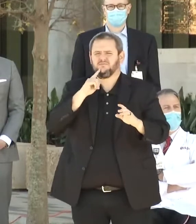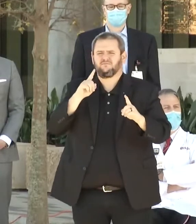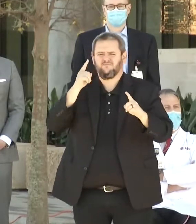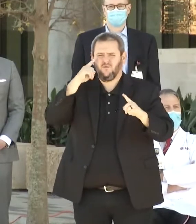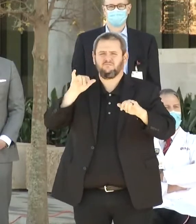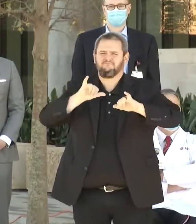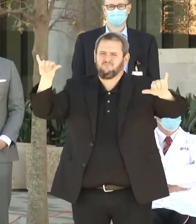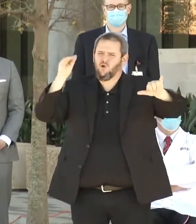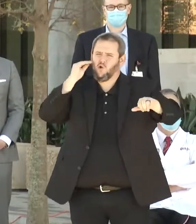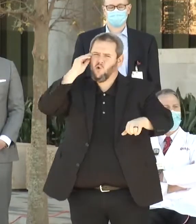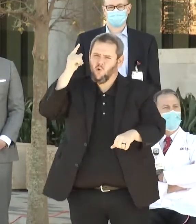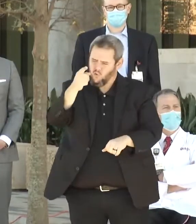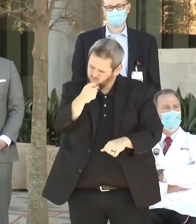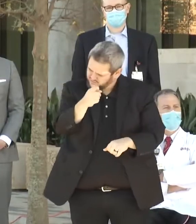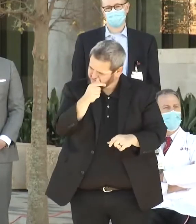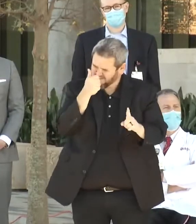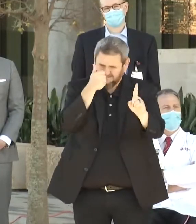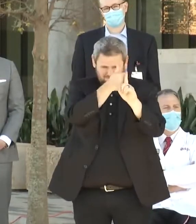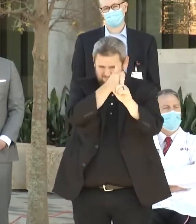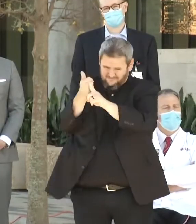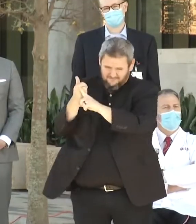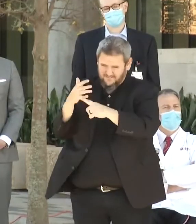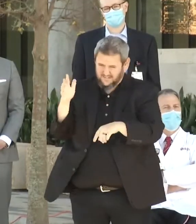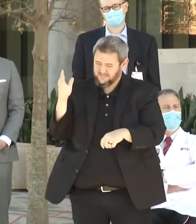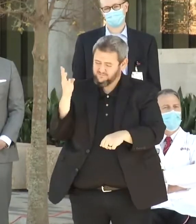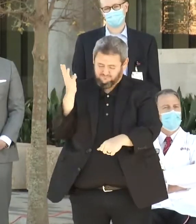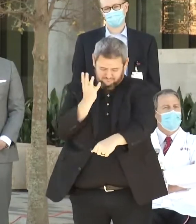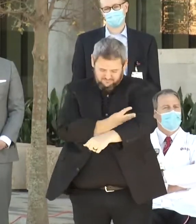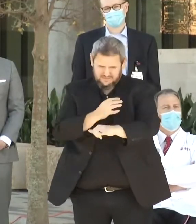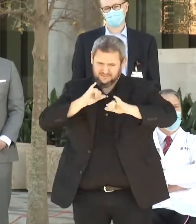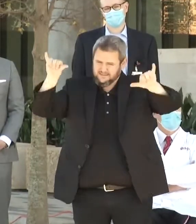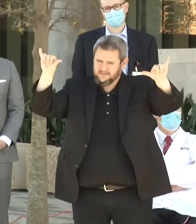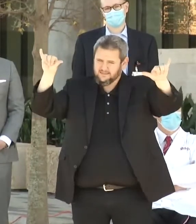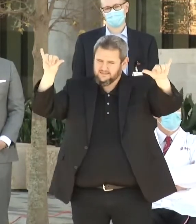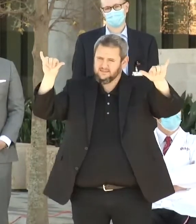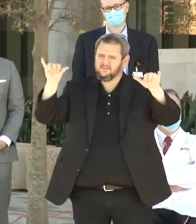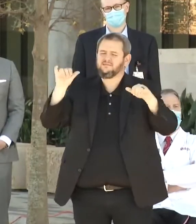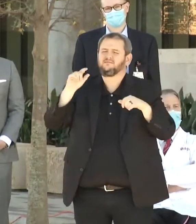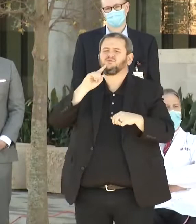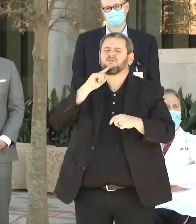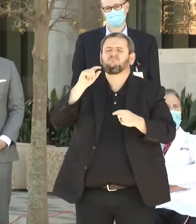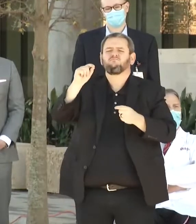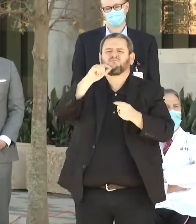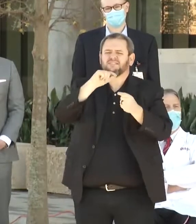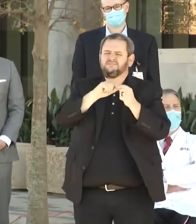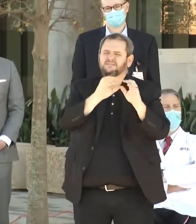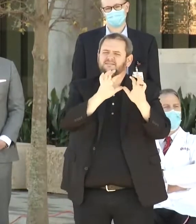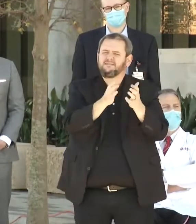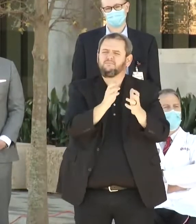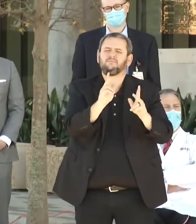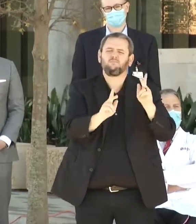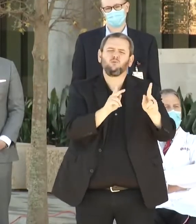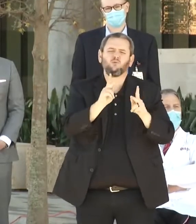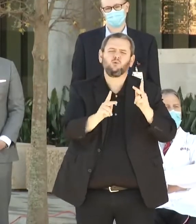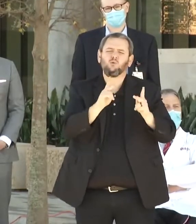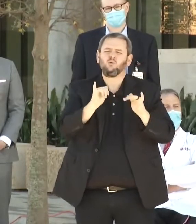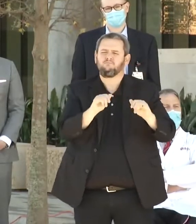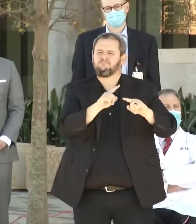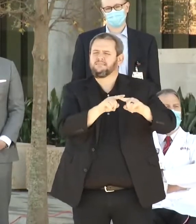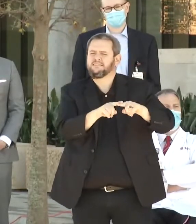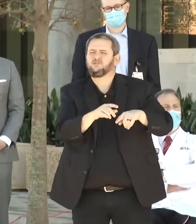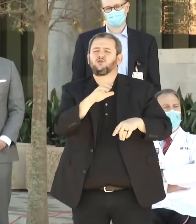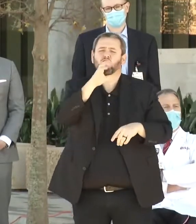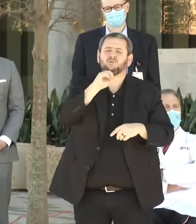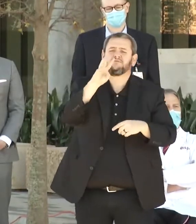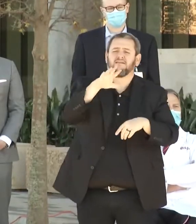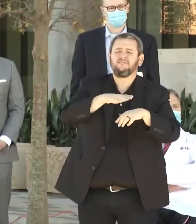symptoms. It's targeted to very specific populations, to include those 65 and over,